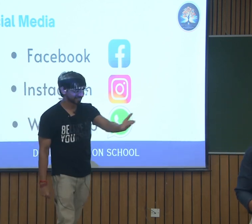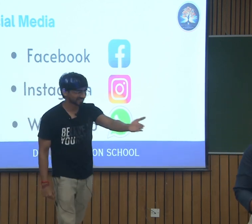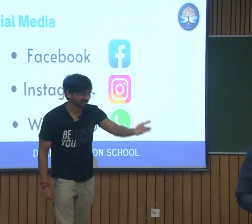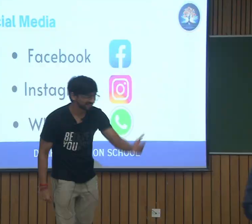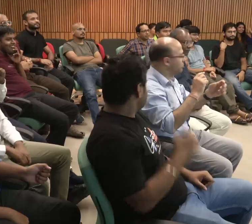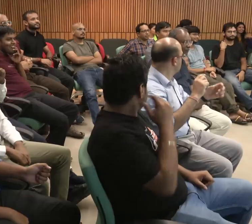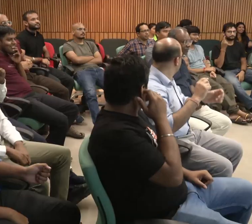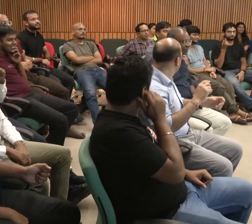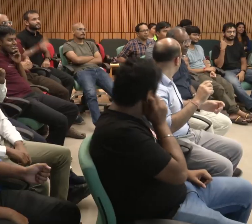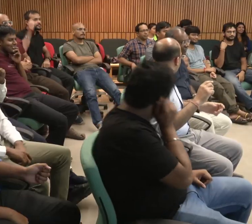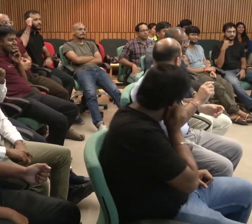Sir,